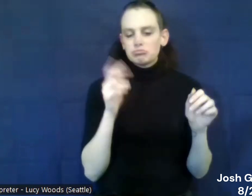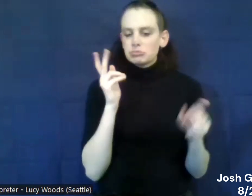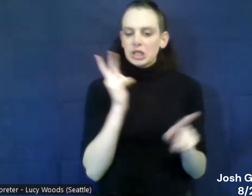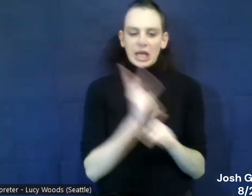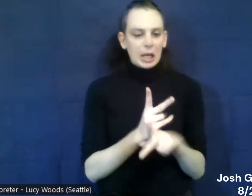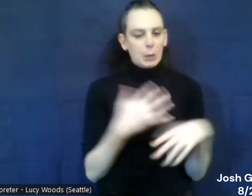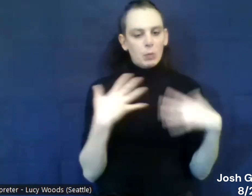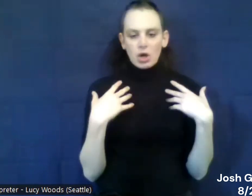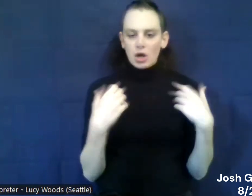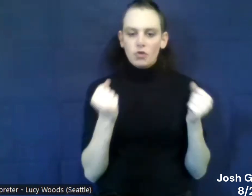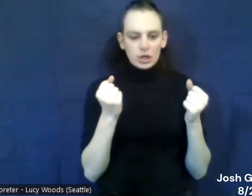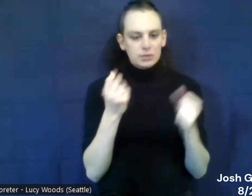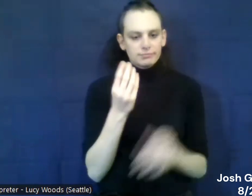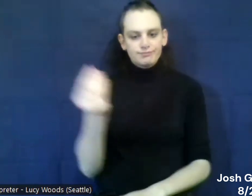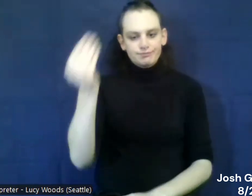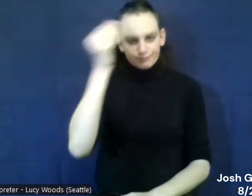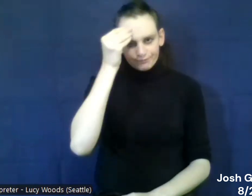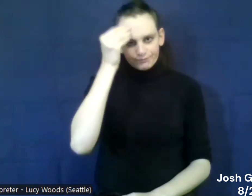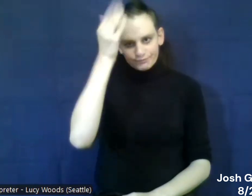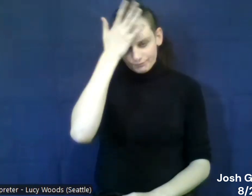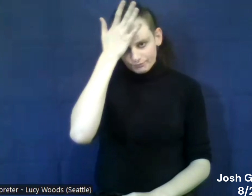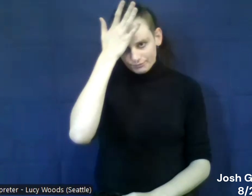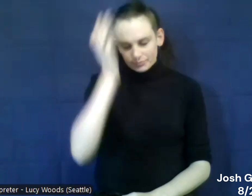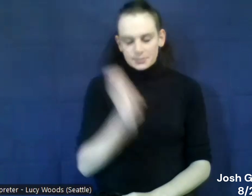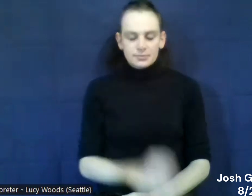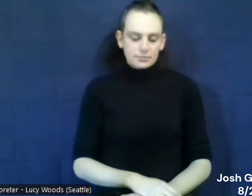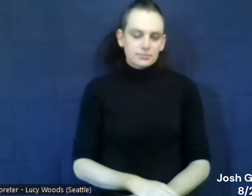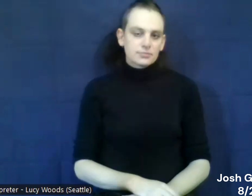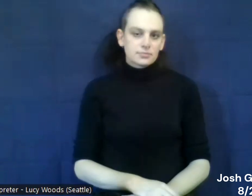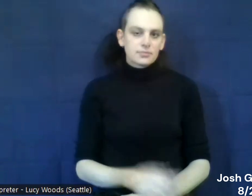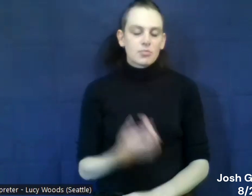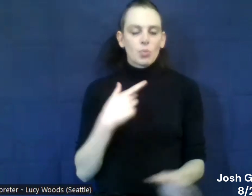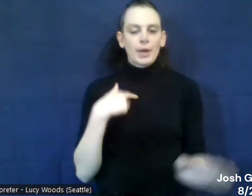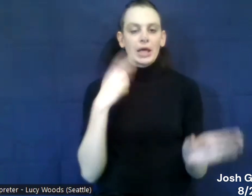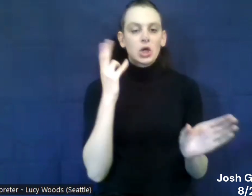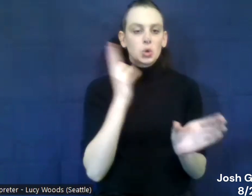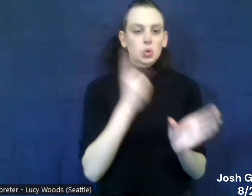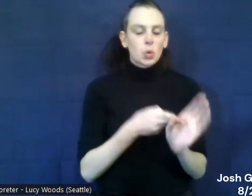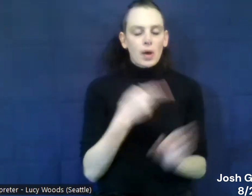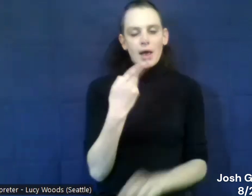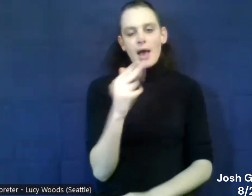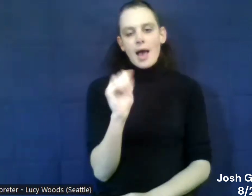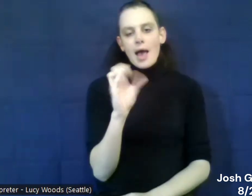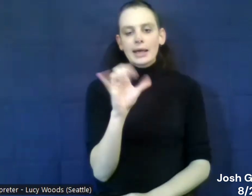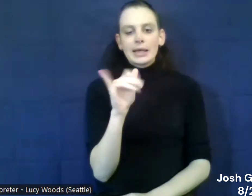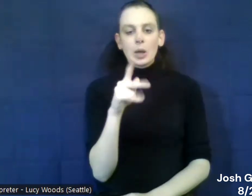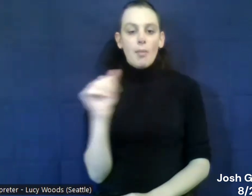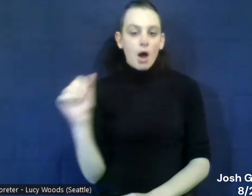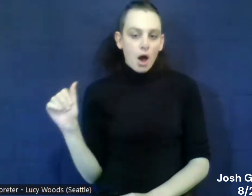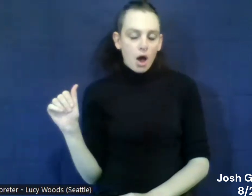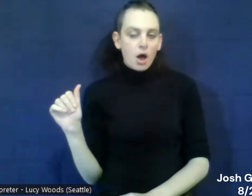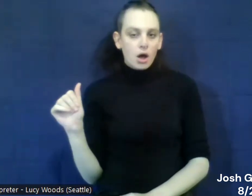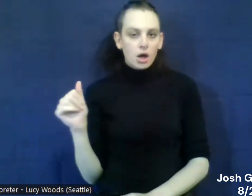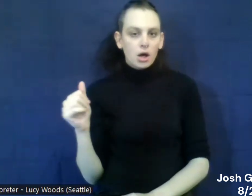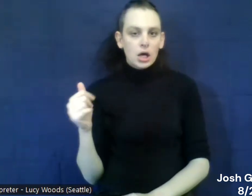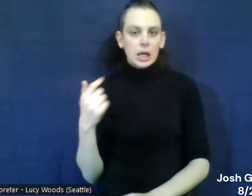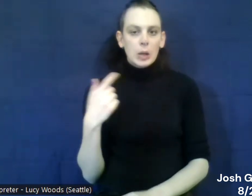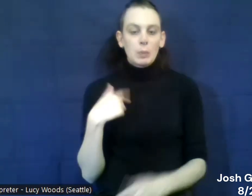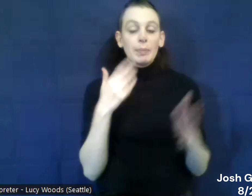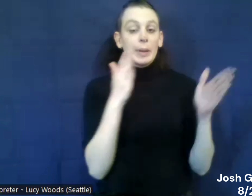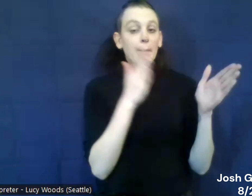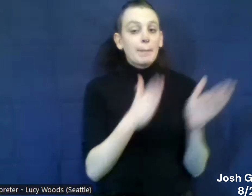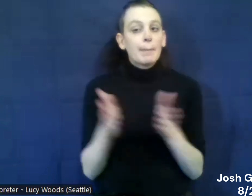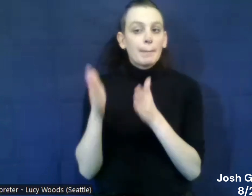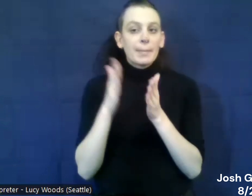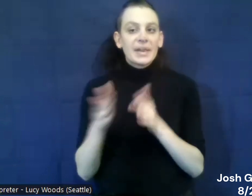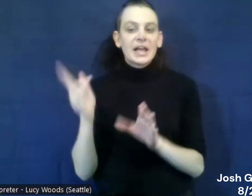forefront of my mind. I participate in HACYPAA. I plan to participate in